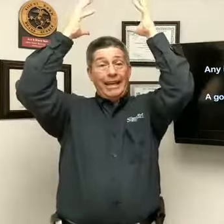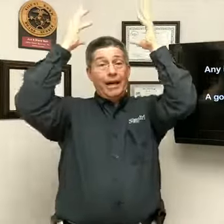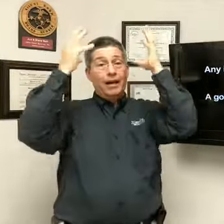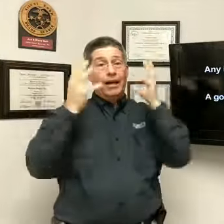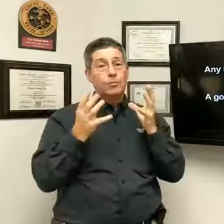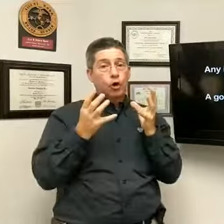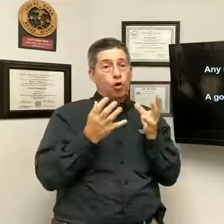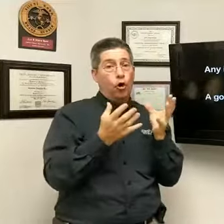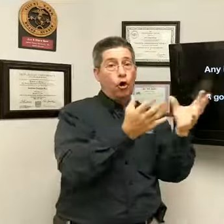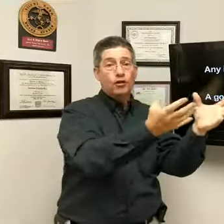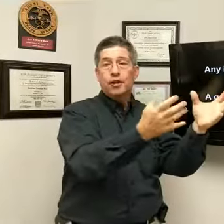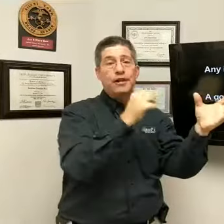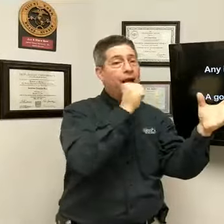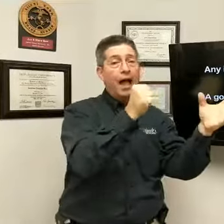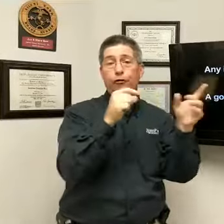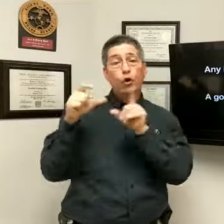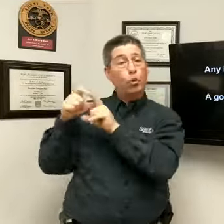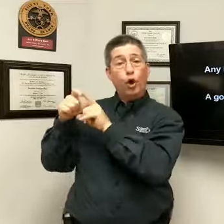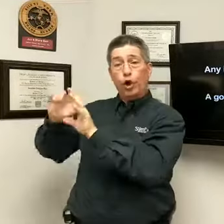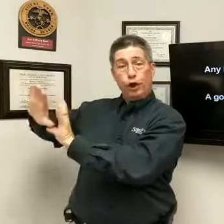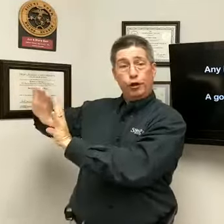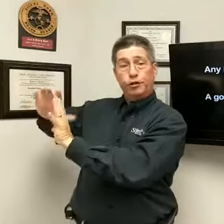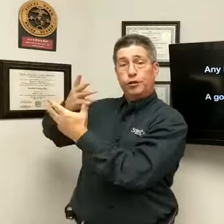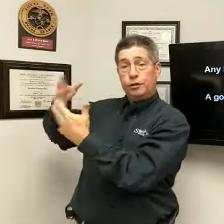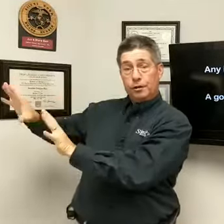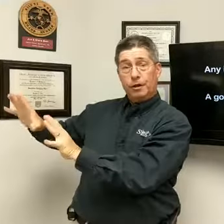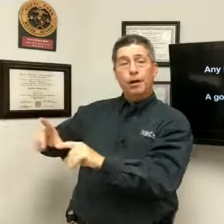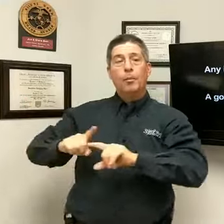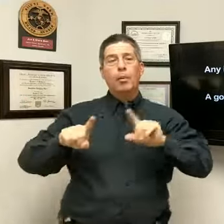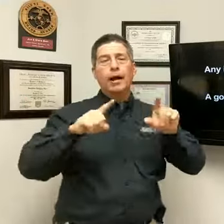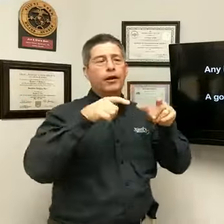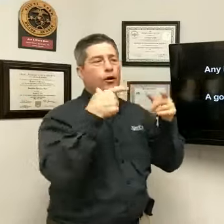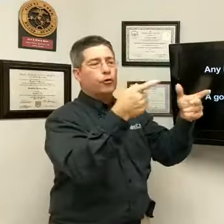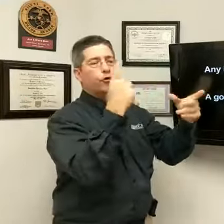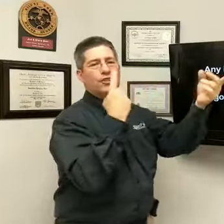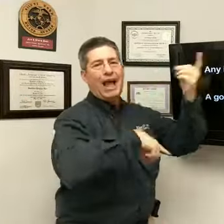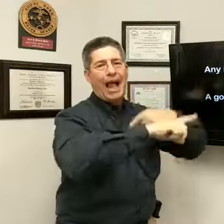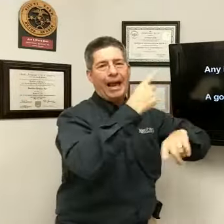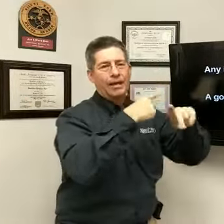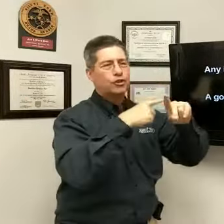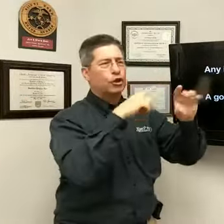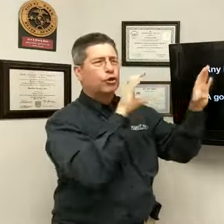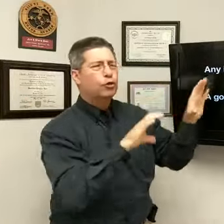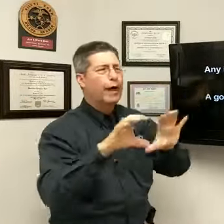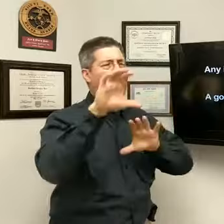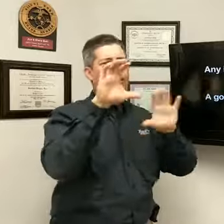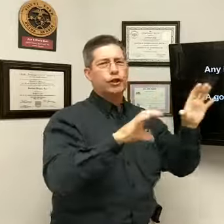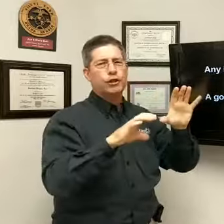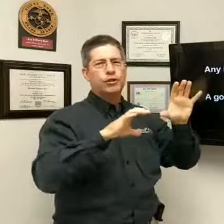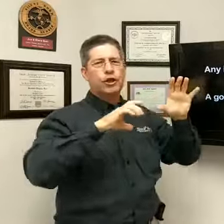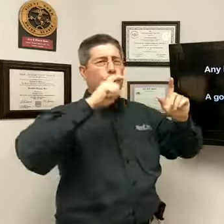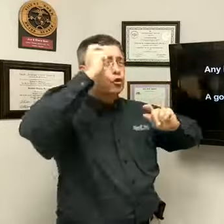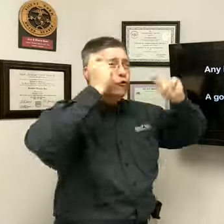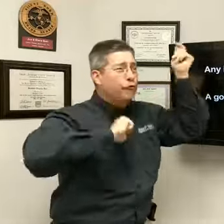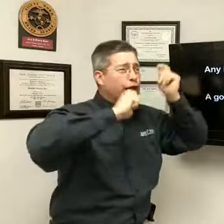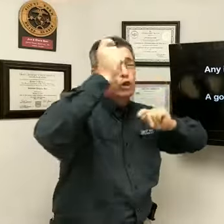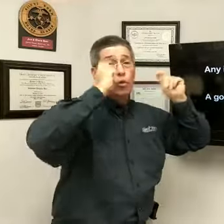idea comes across not through words, but through signs, through actions, through